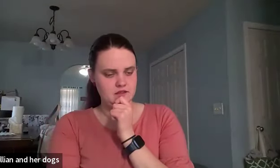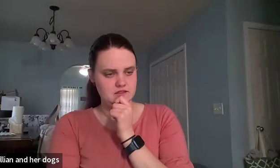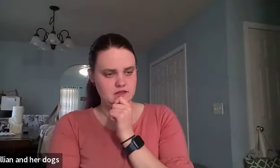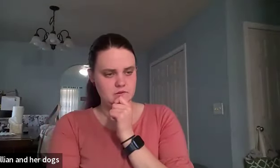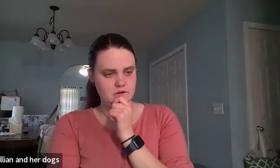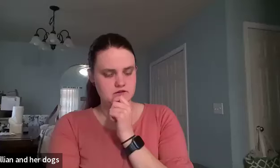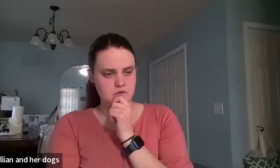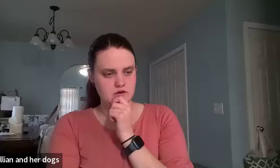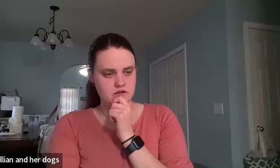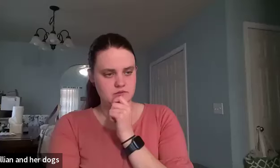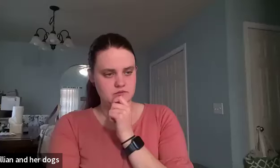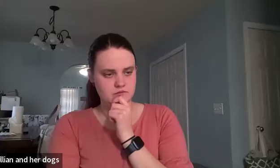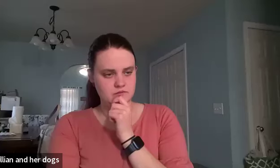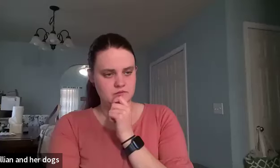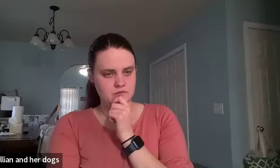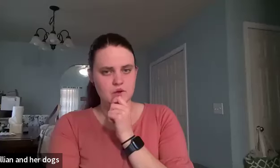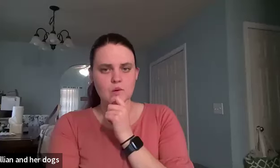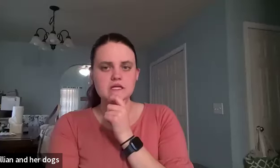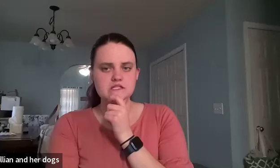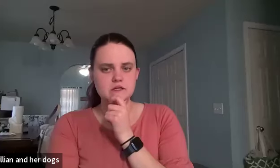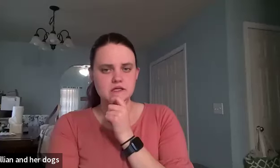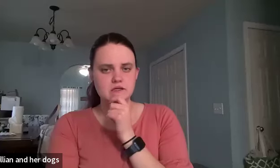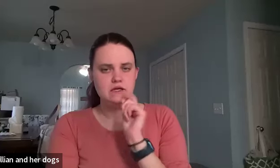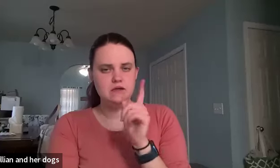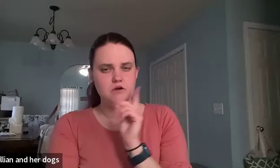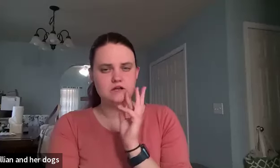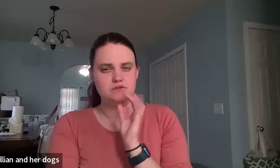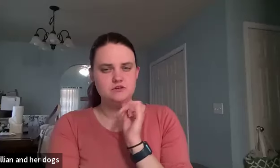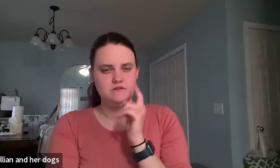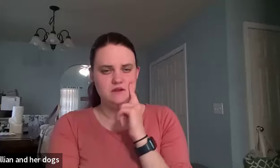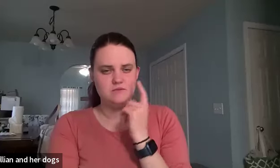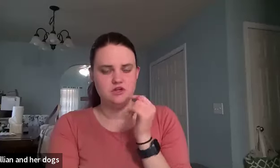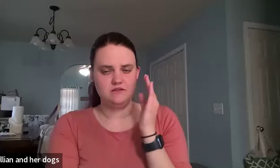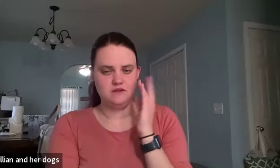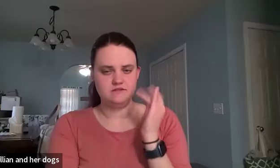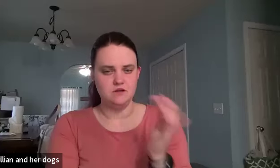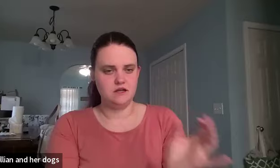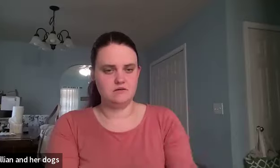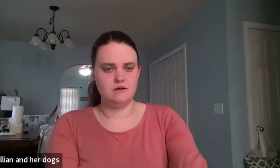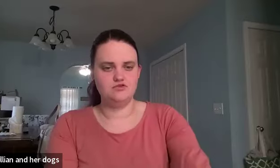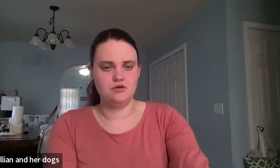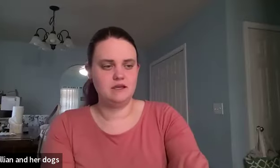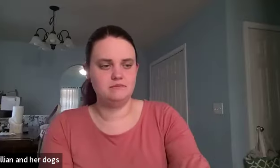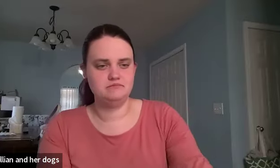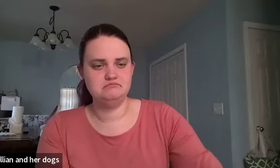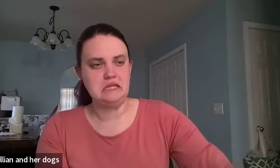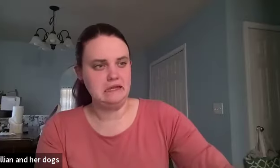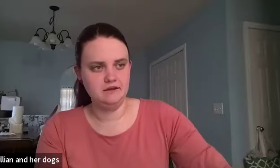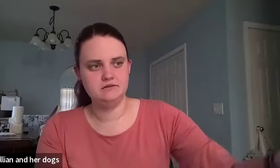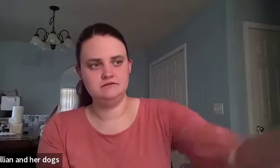That's a water animal. Is there any water animals you can think of? I'm trying to think of some right now. I'm drawing a blank.